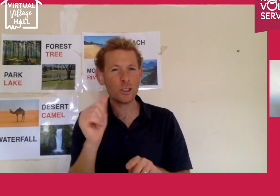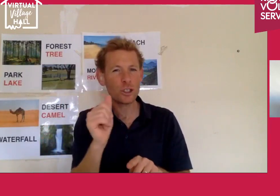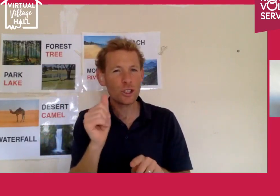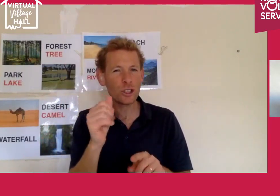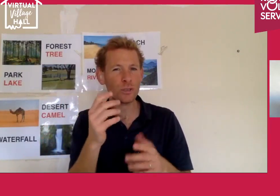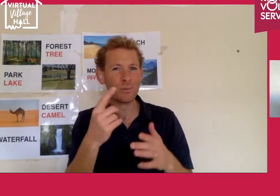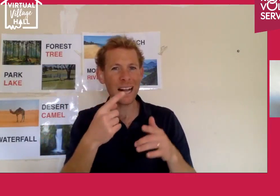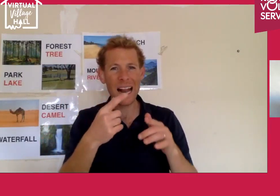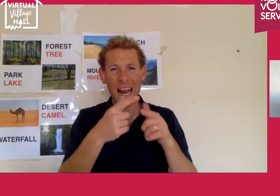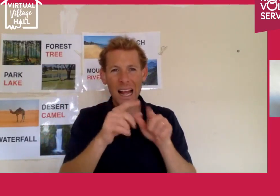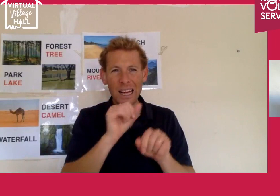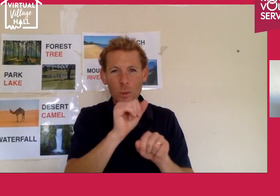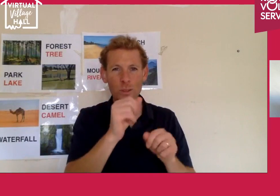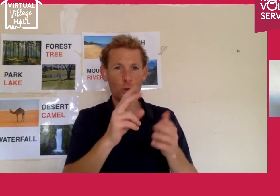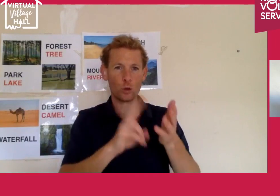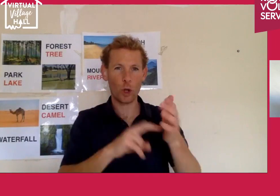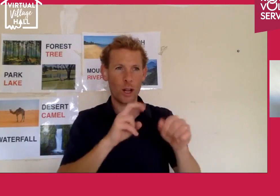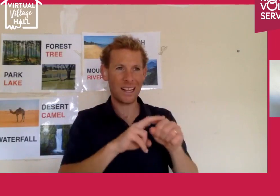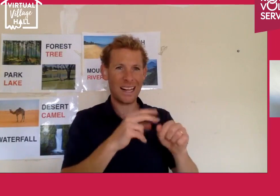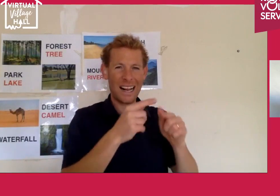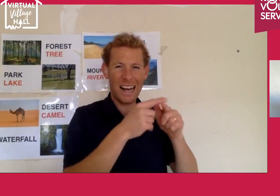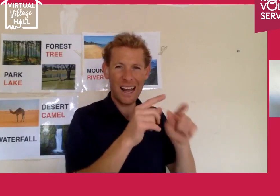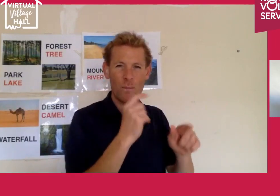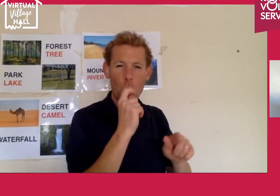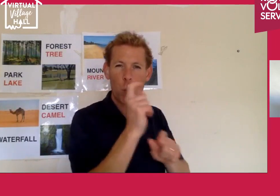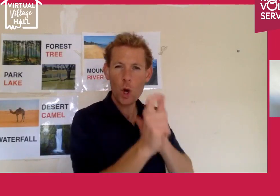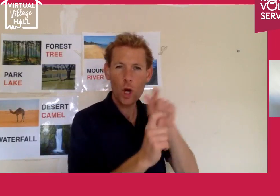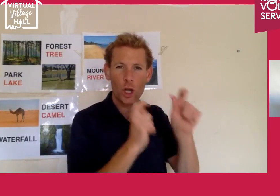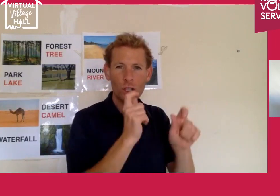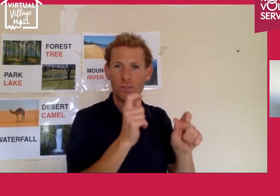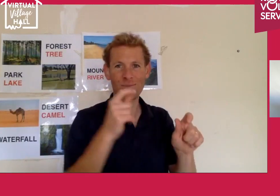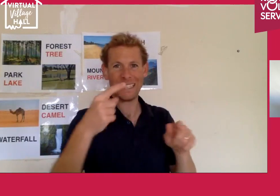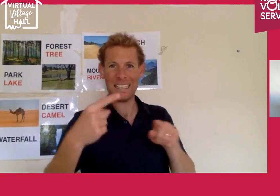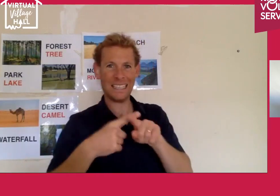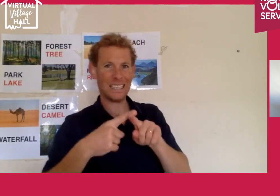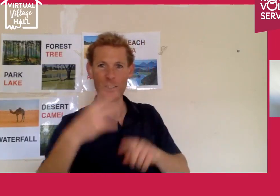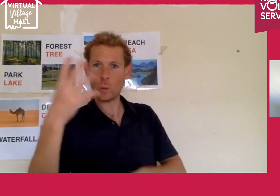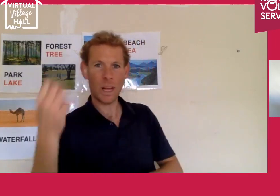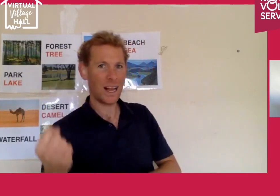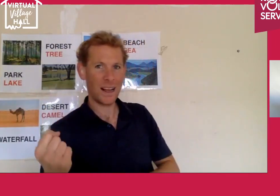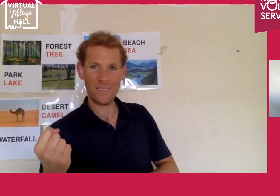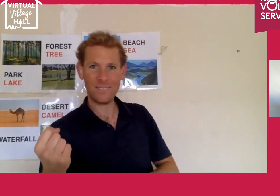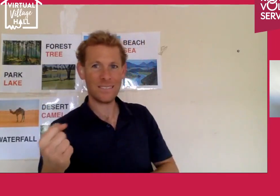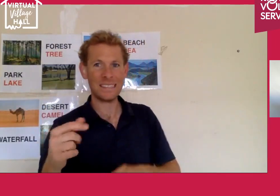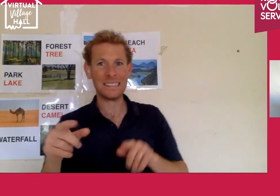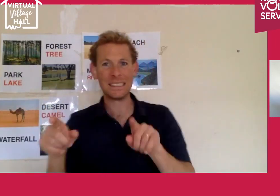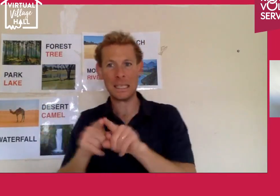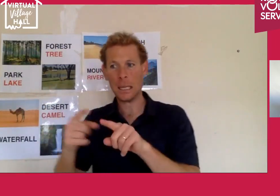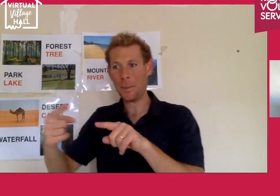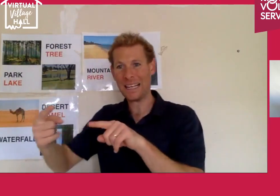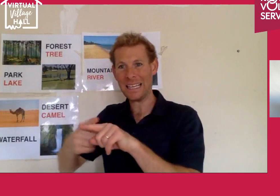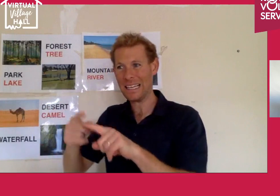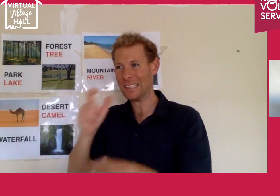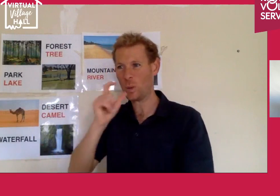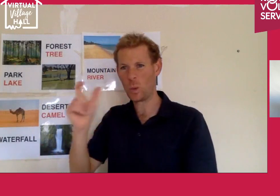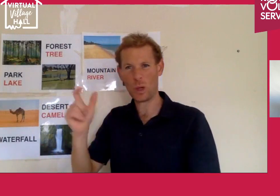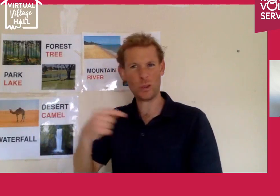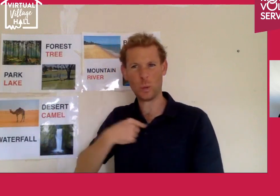one accent for the whole of the country? It's part of your culture and language and how you've grown up and where you've lived and what experiences you've